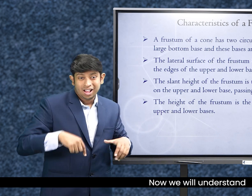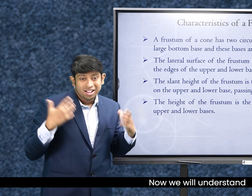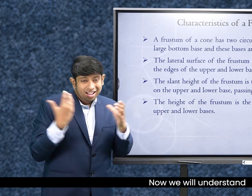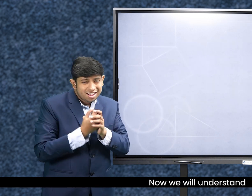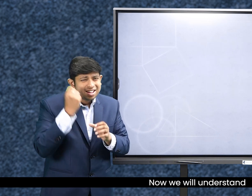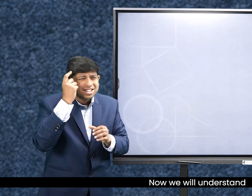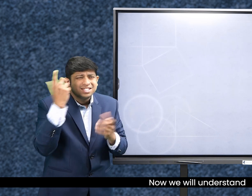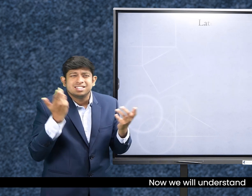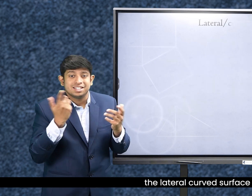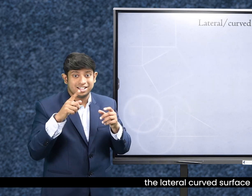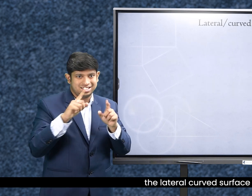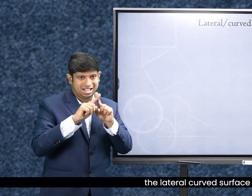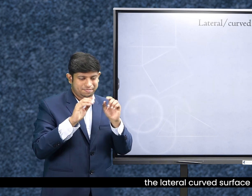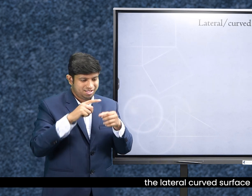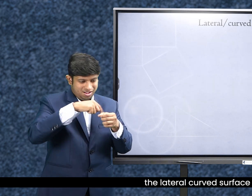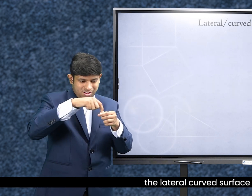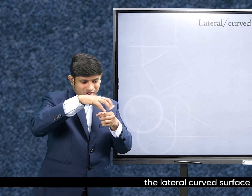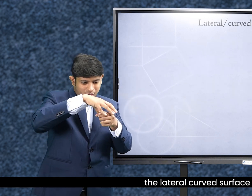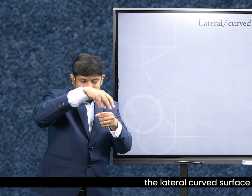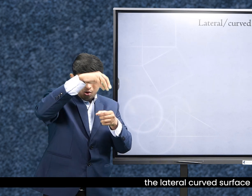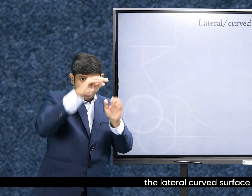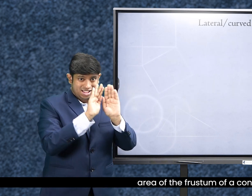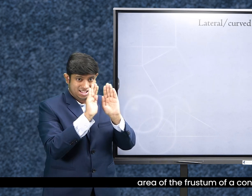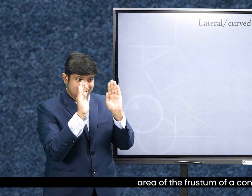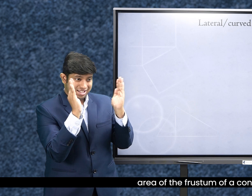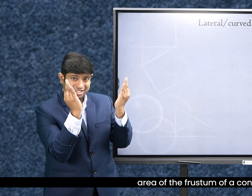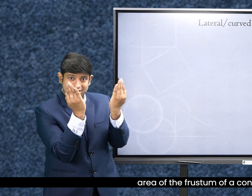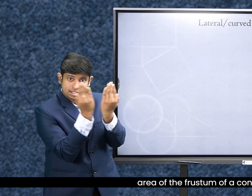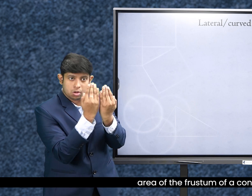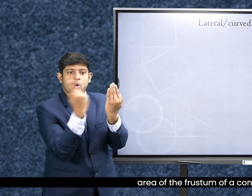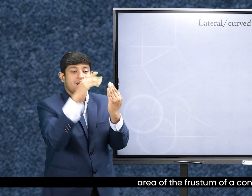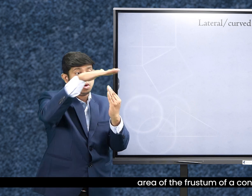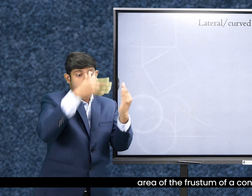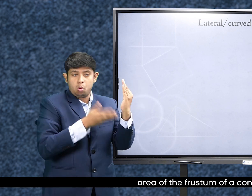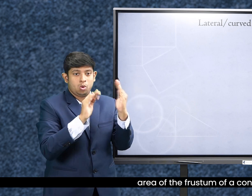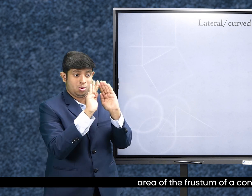Now we will understand the lateral curved surface area of the frustum of a cone.